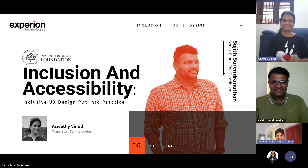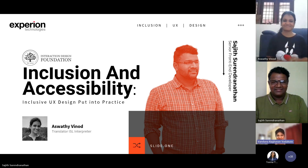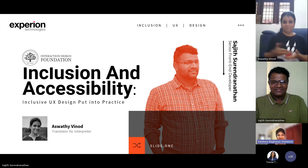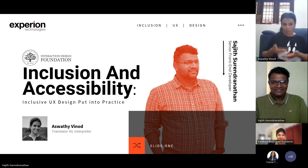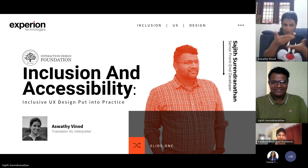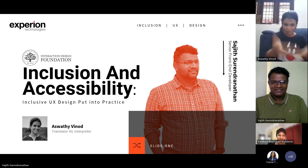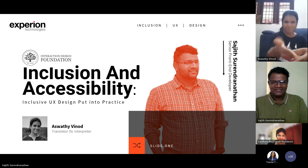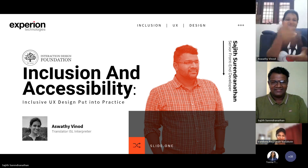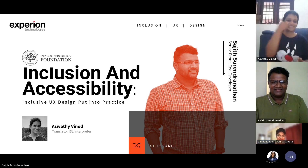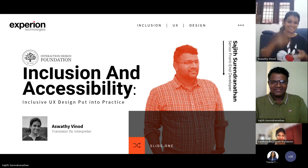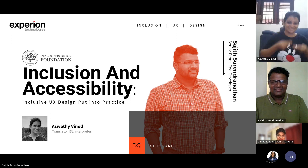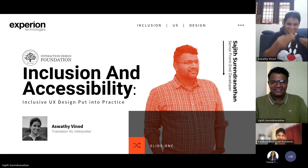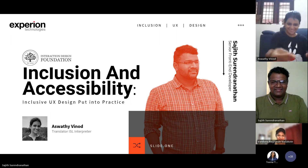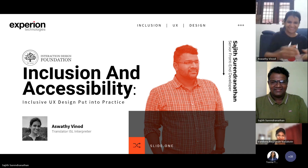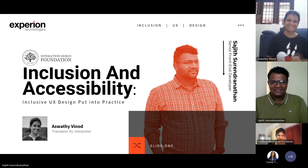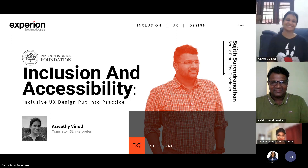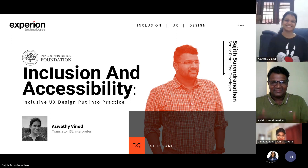Sajith.